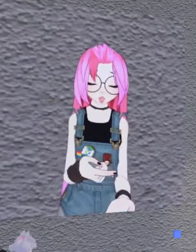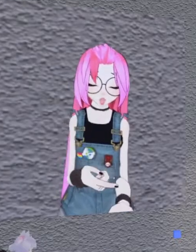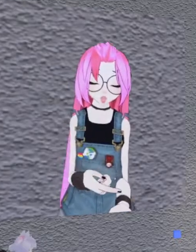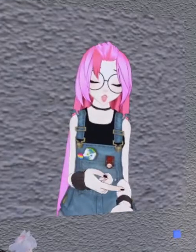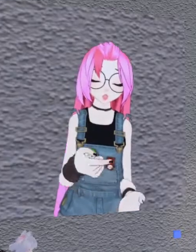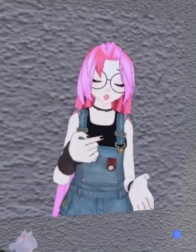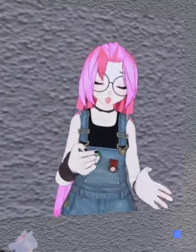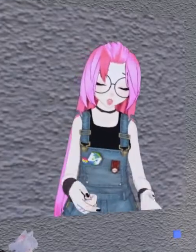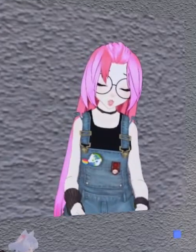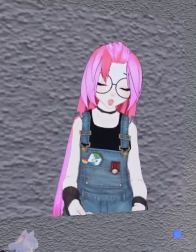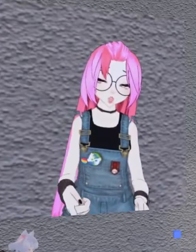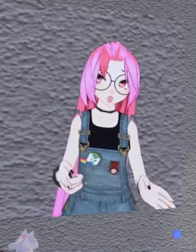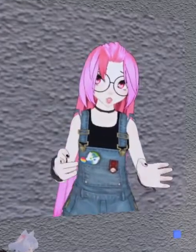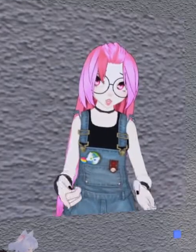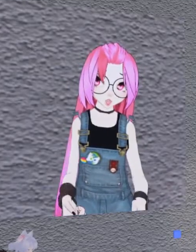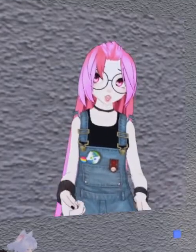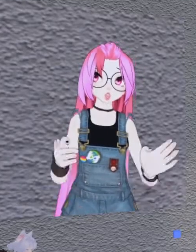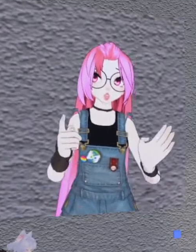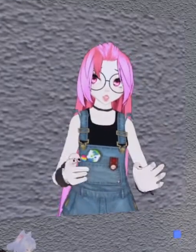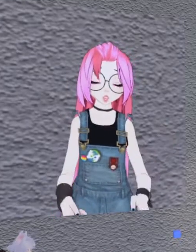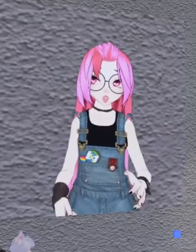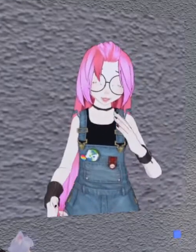Rock paper scissors shoot.